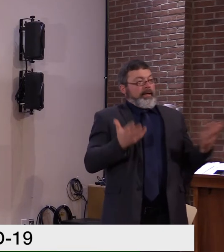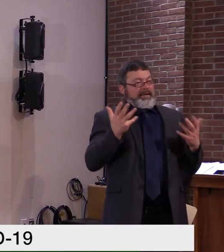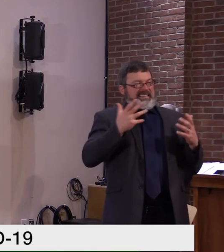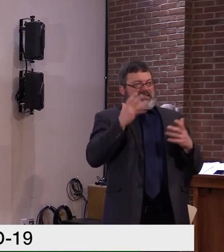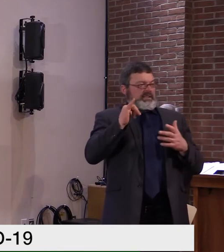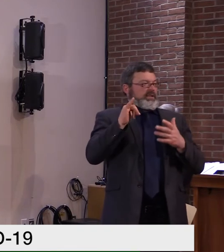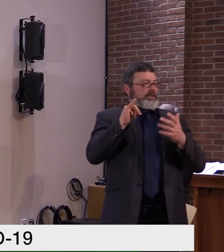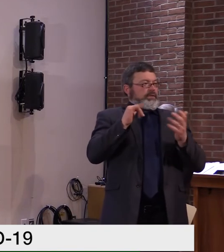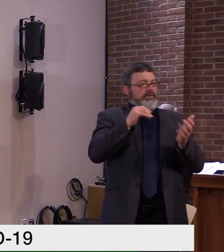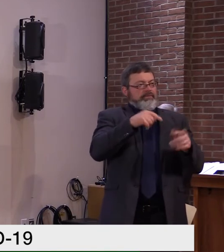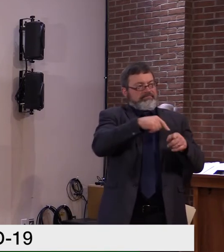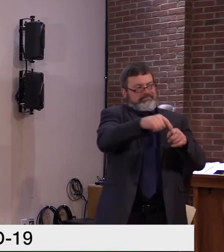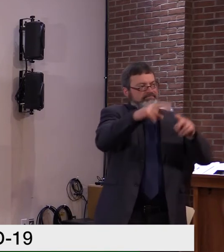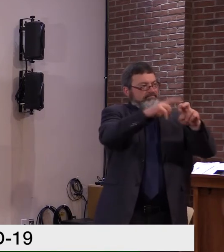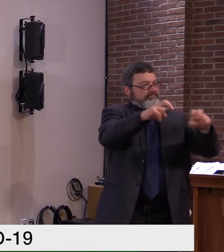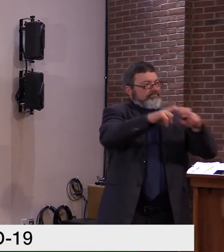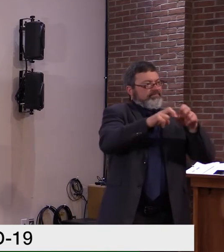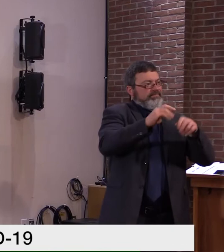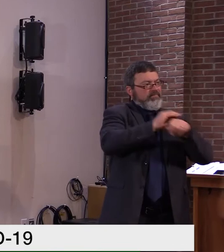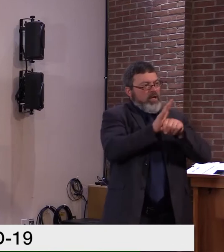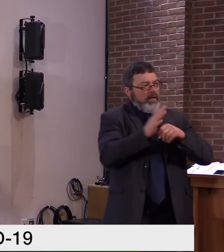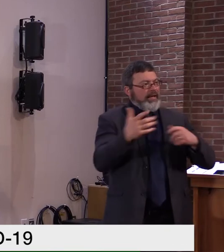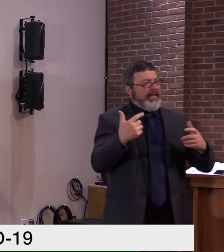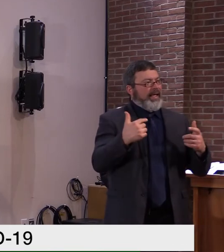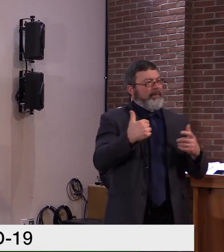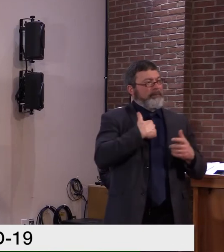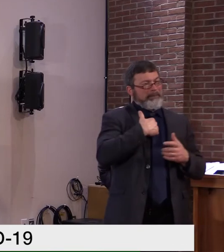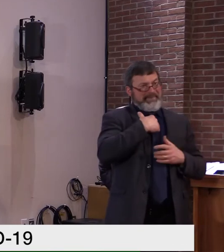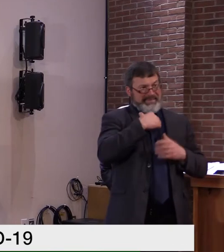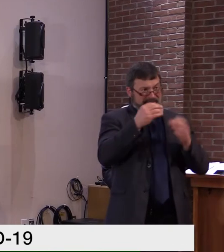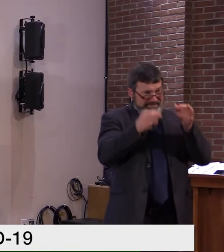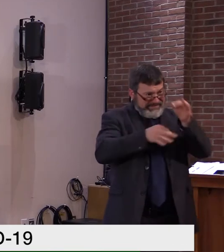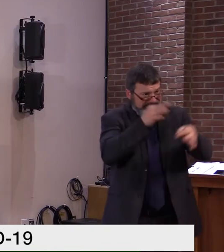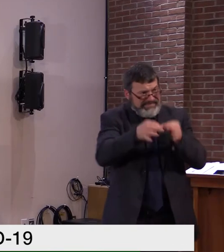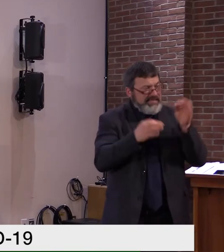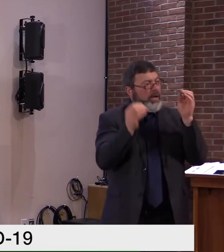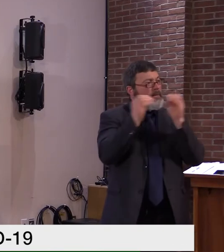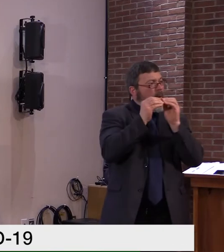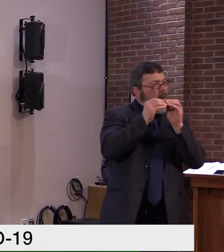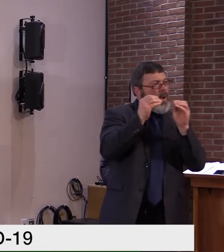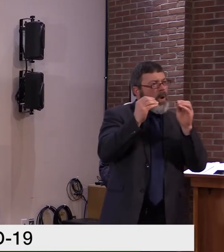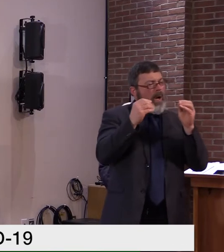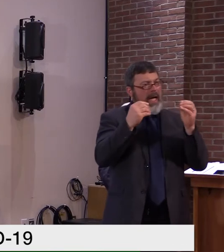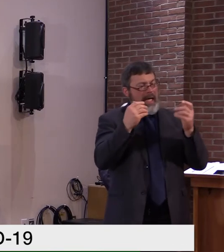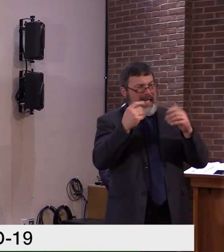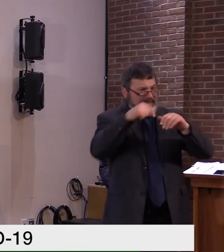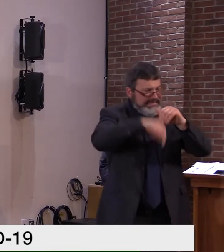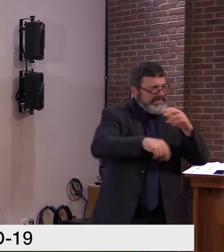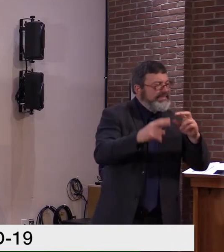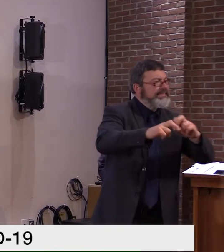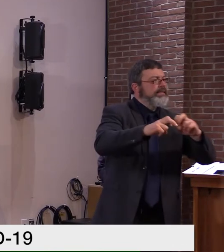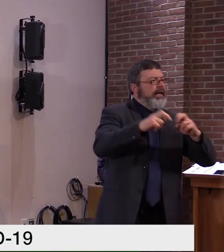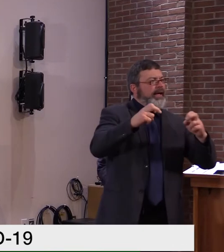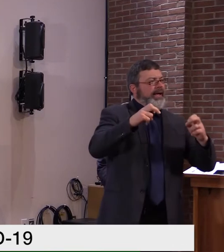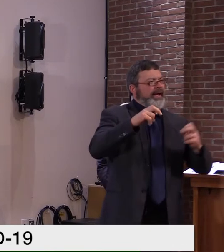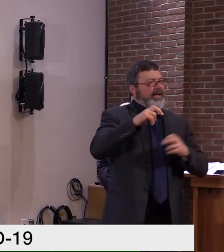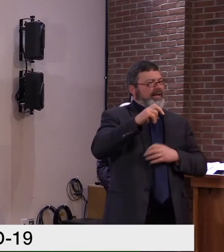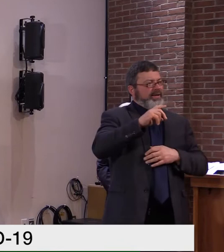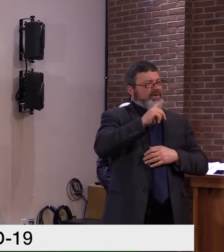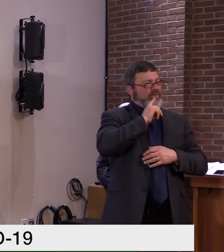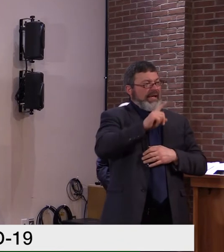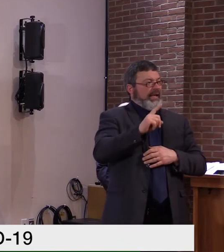I honestly don't have any information myself about what this church's practices were, but I